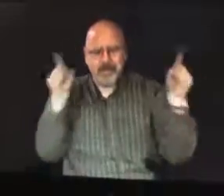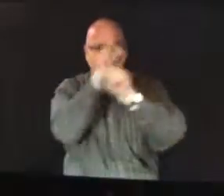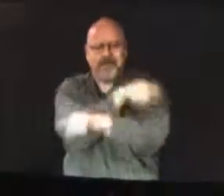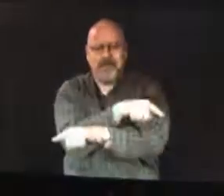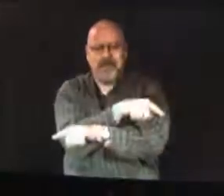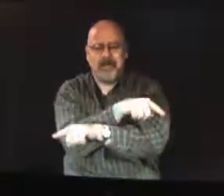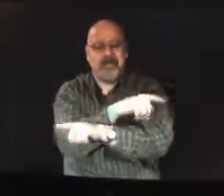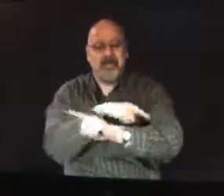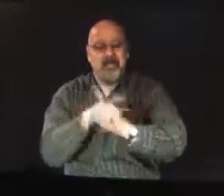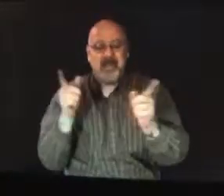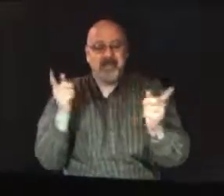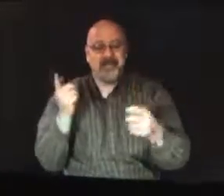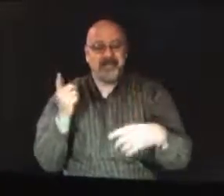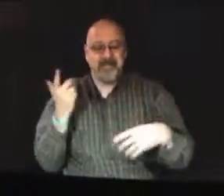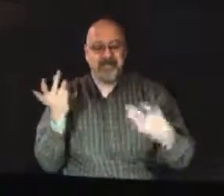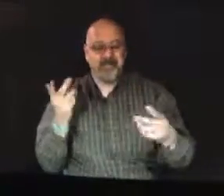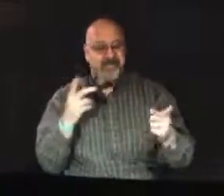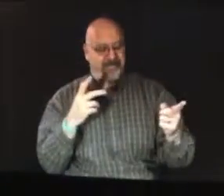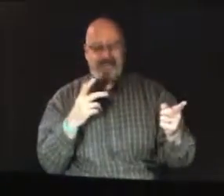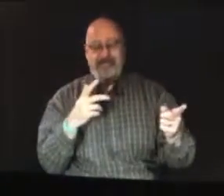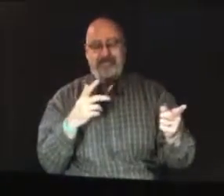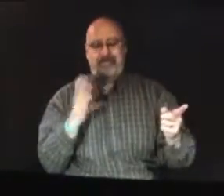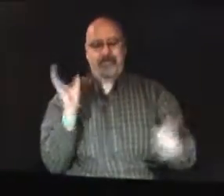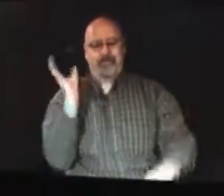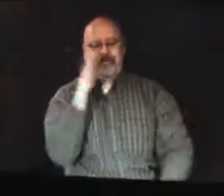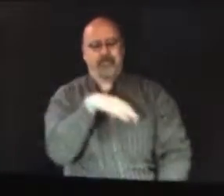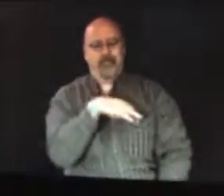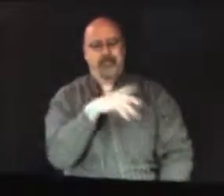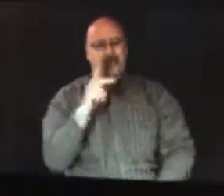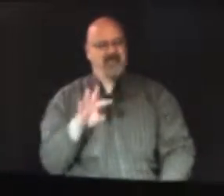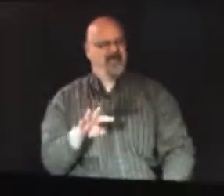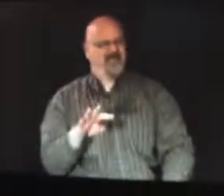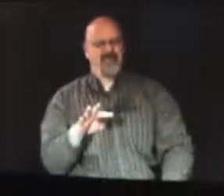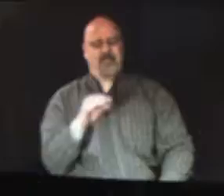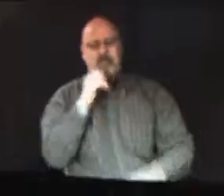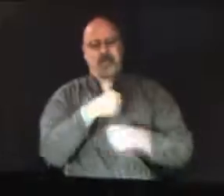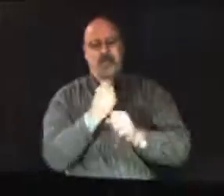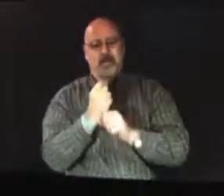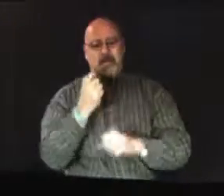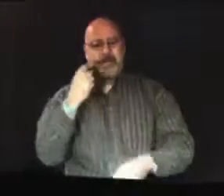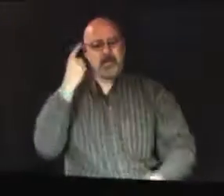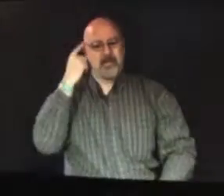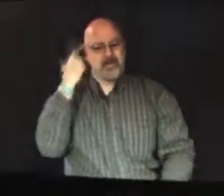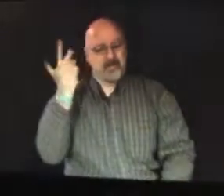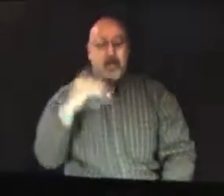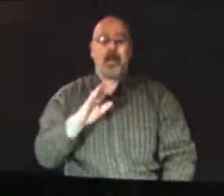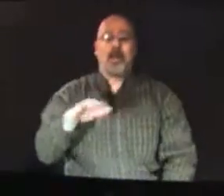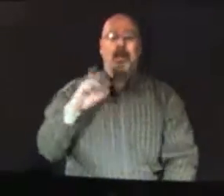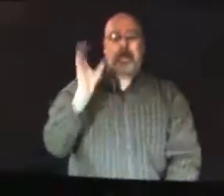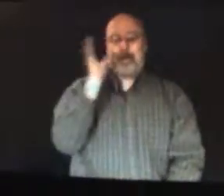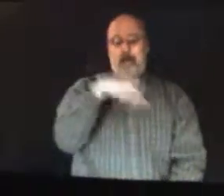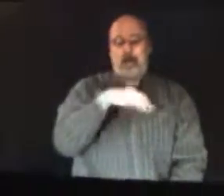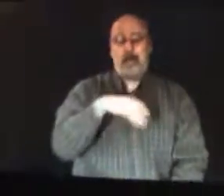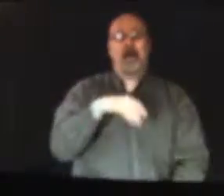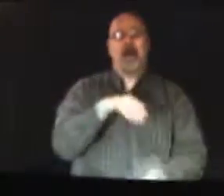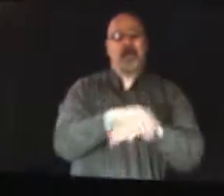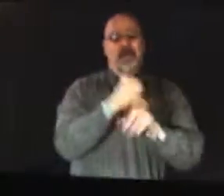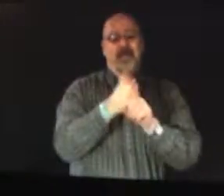Now, the words I feel should be switched, and they don't really make any sense to the picture